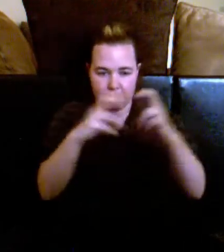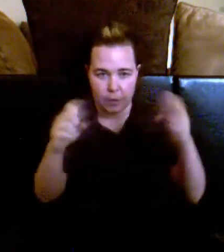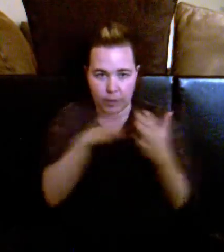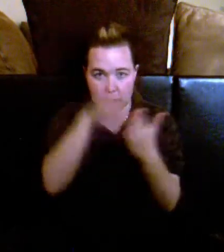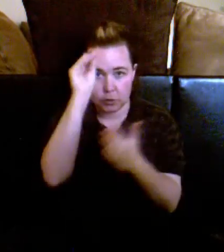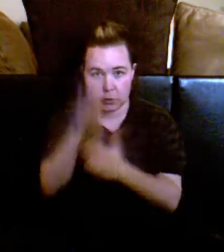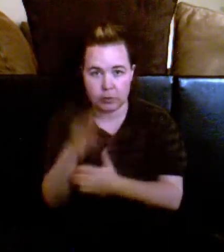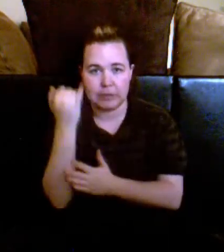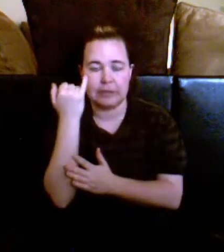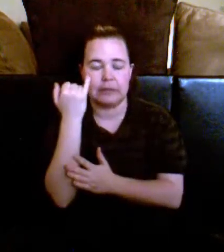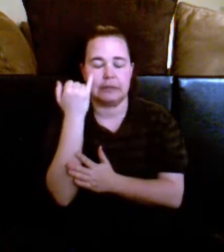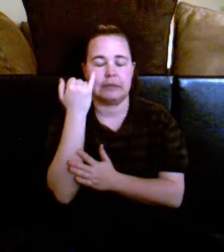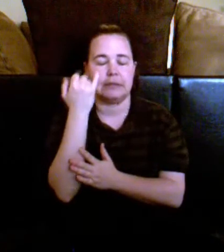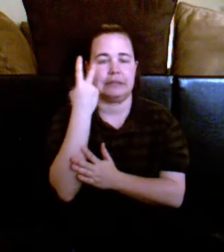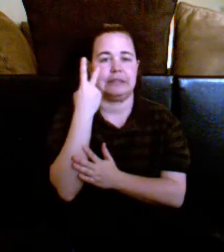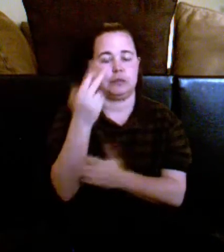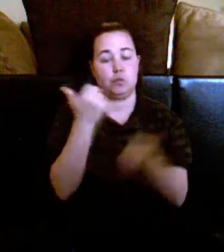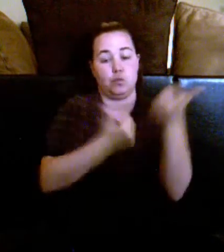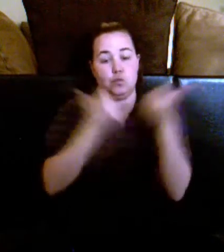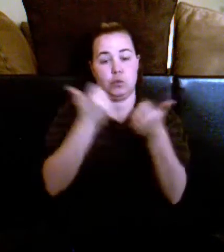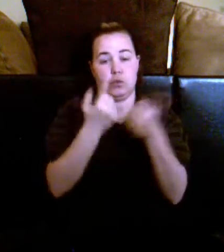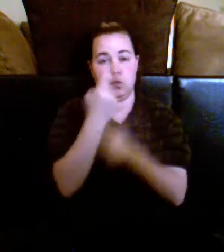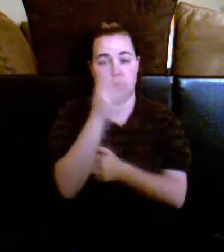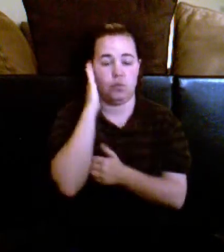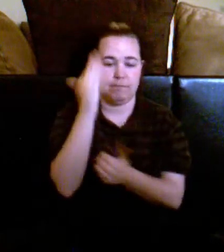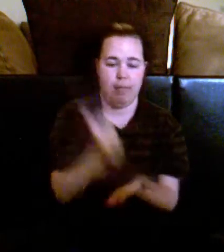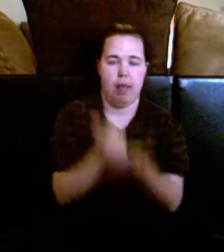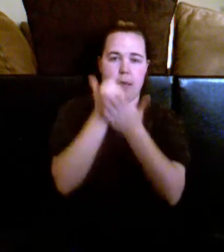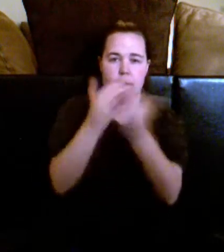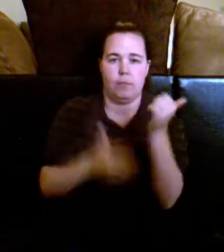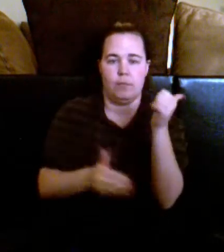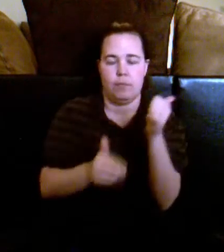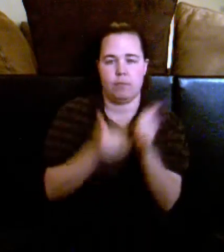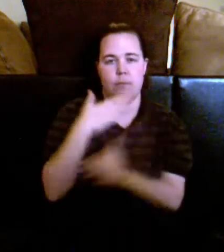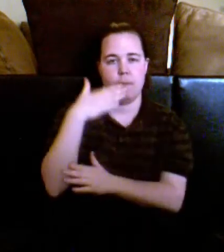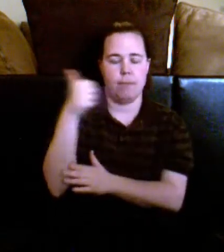which communication device would assist them the most.